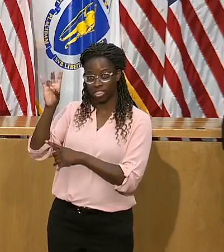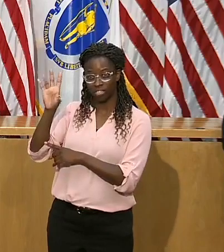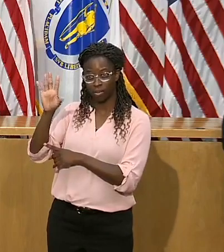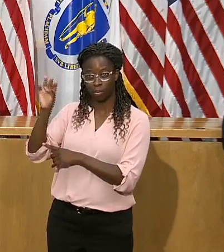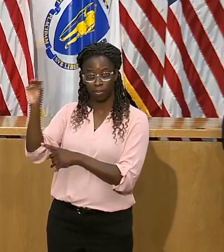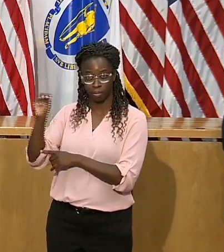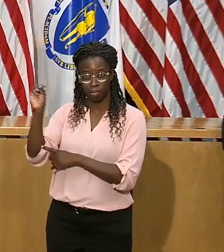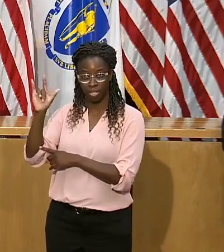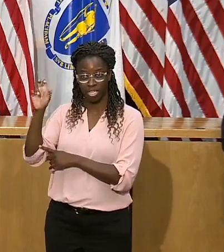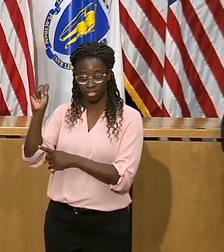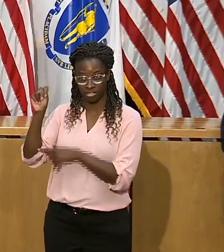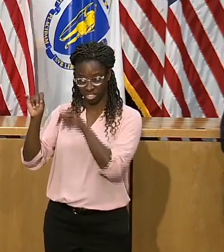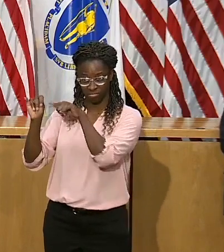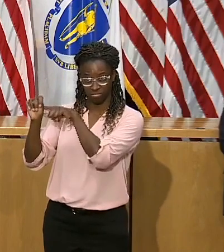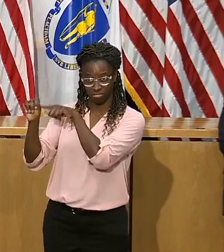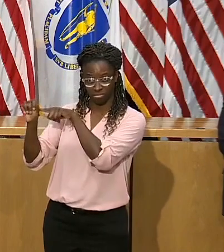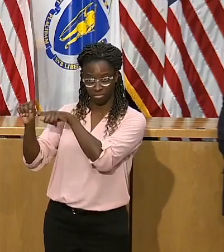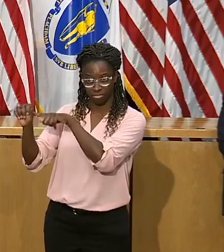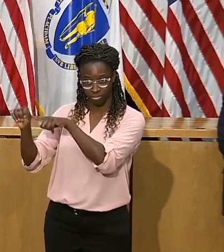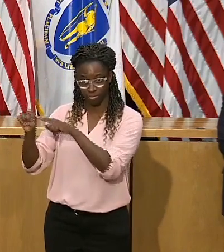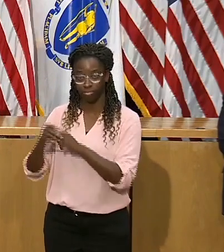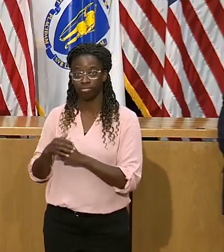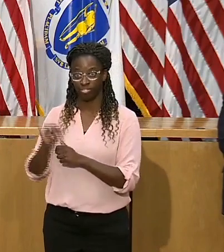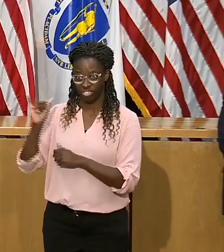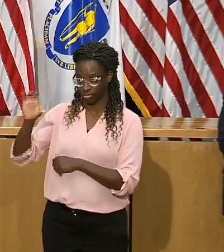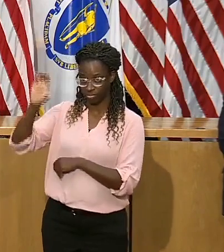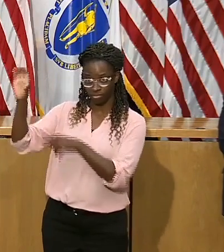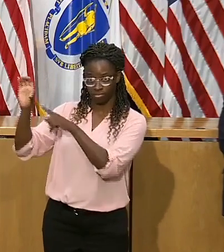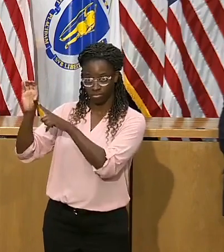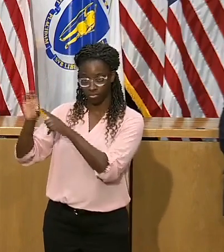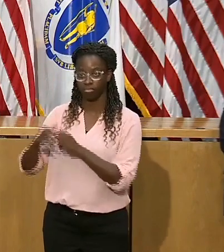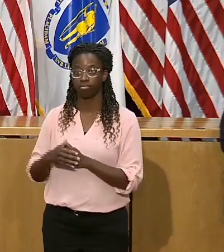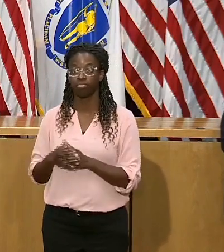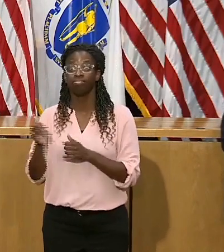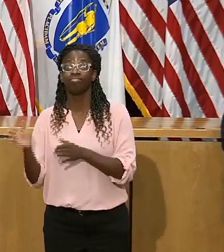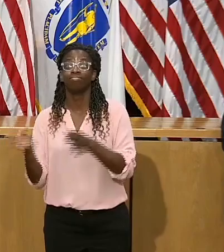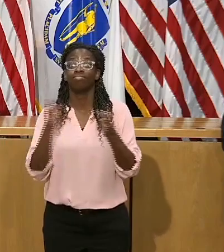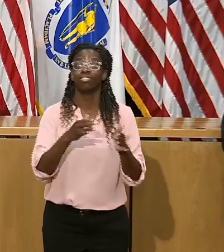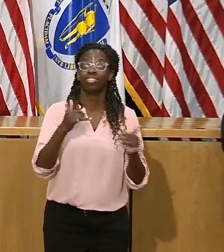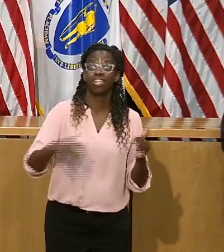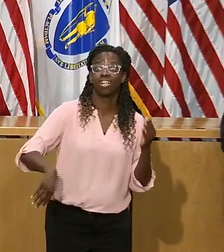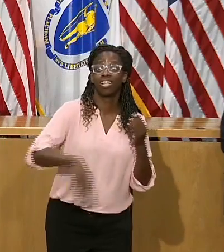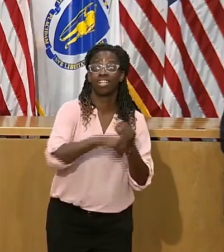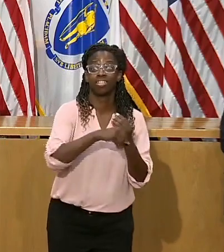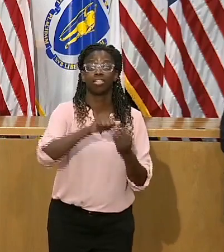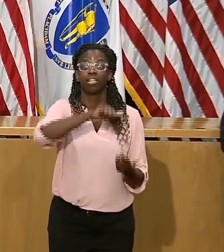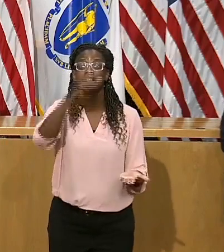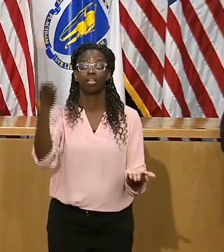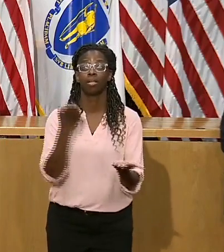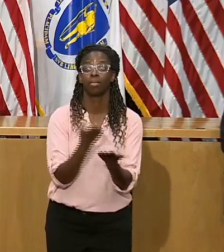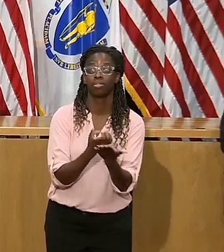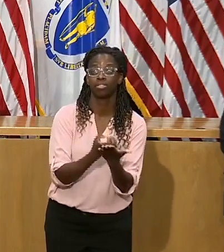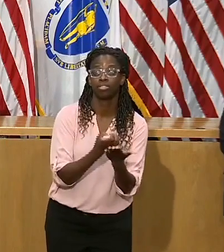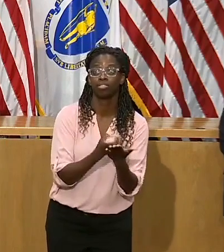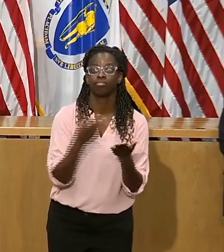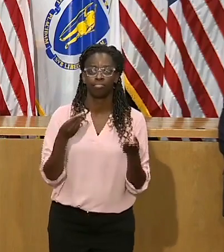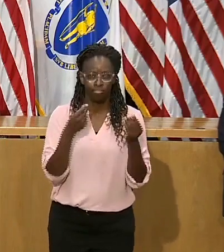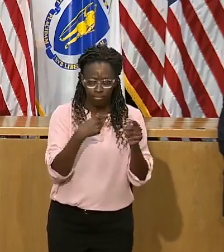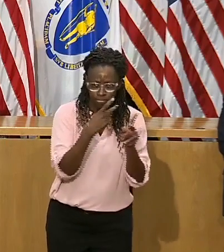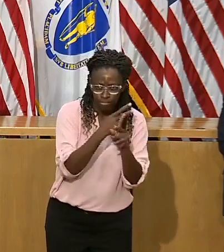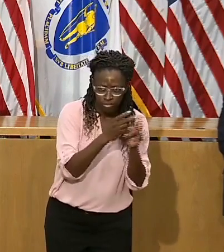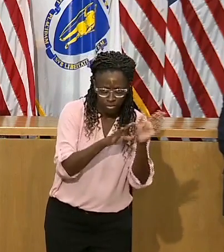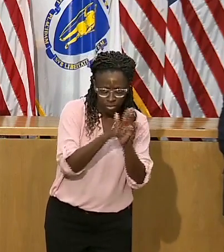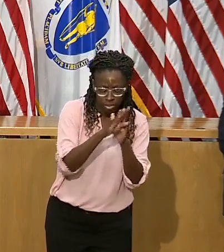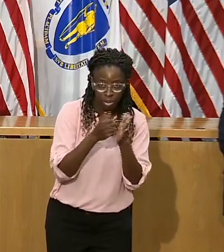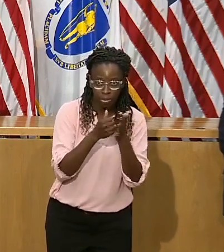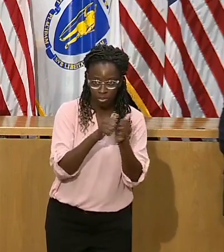bill that remains a major priority for us and includes important funding that will help accomplish additional goals that were set forth in